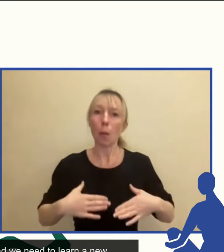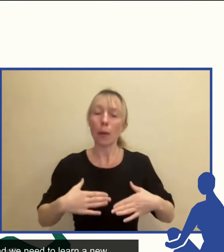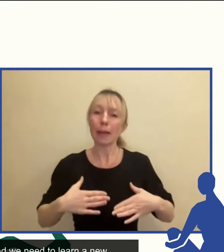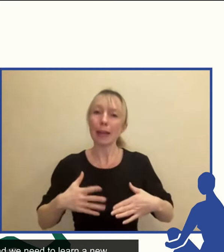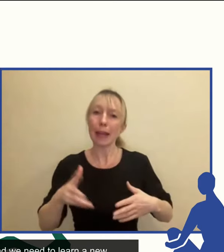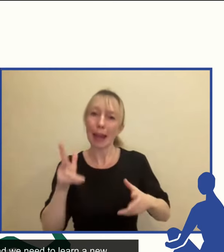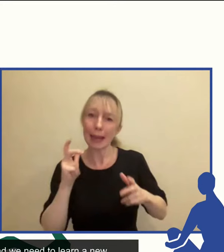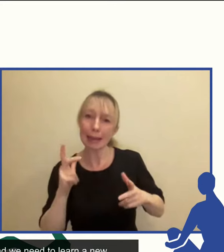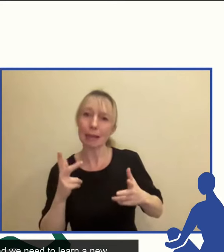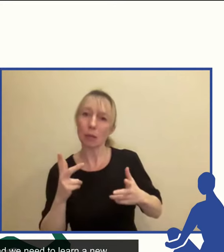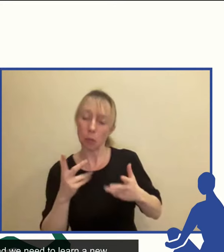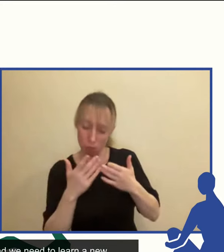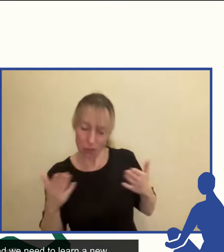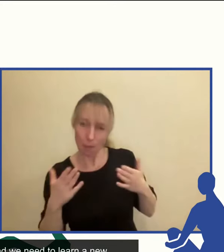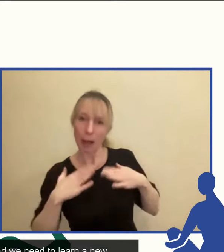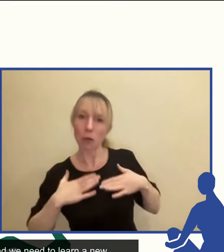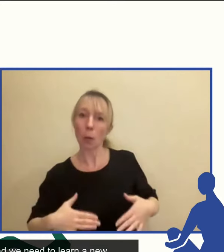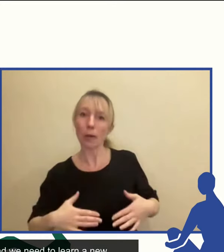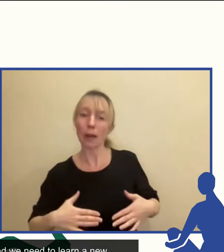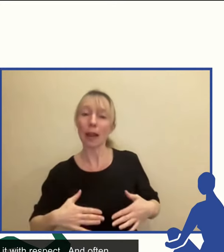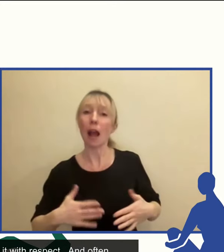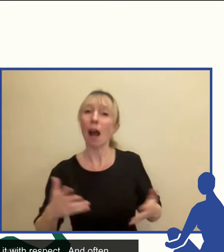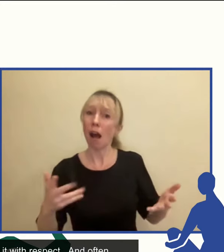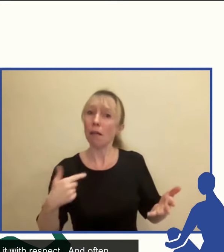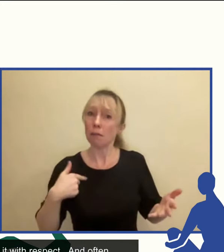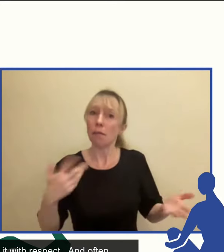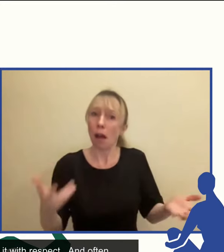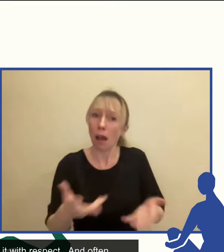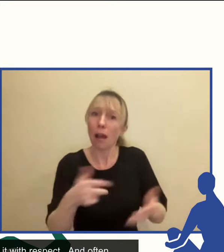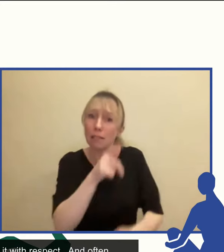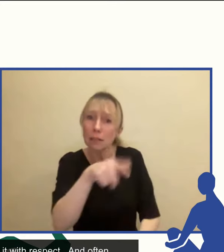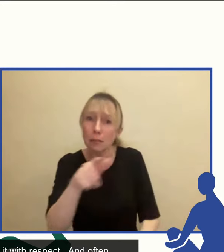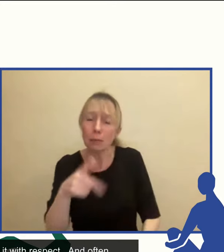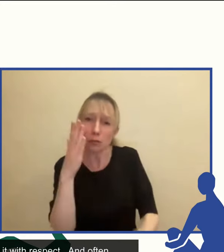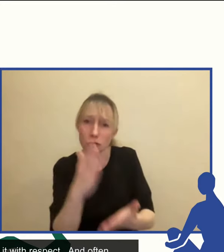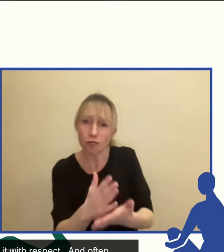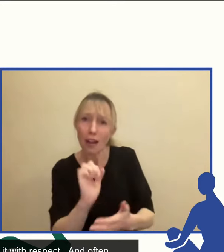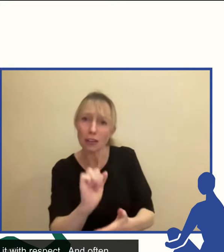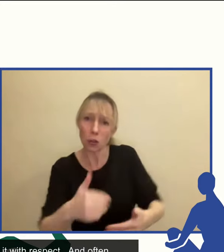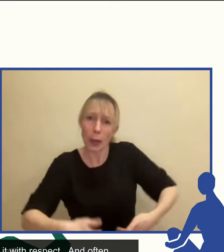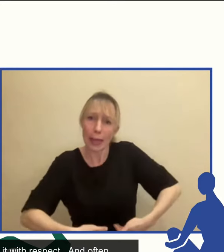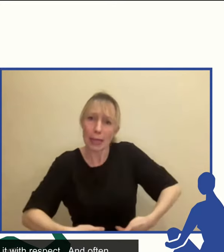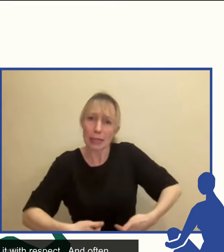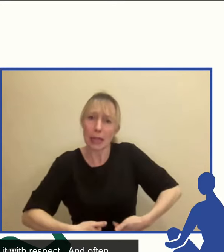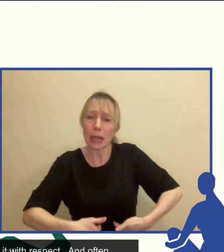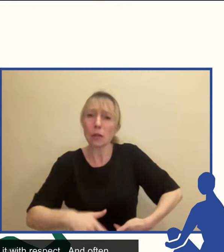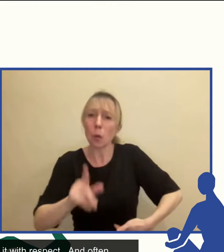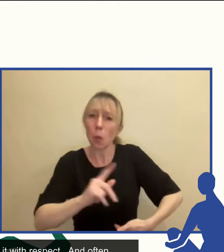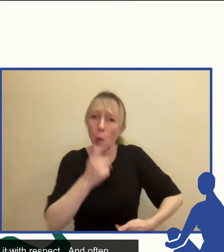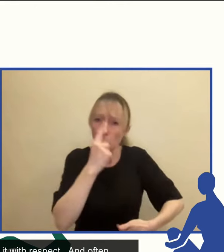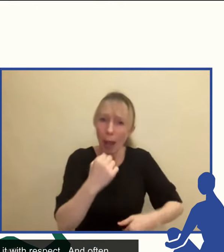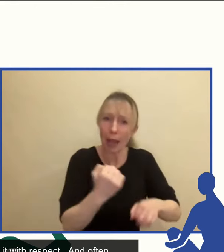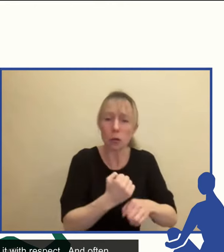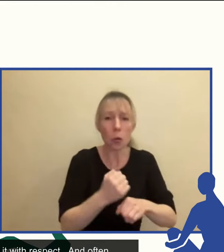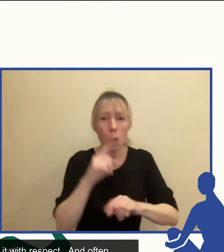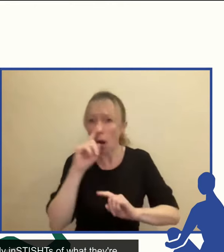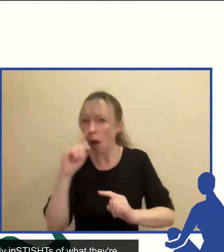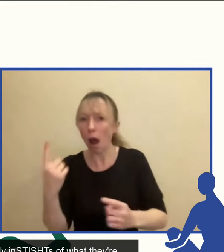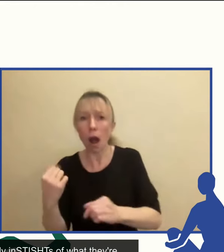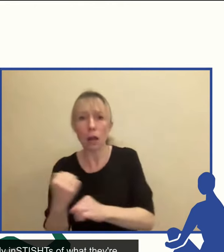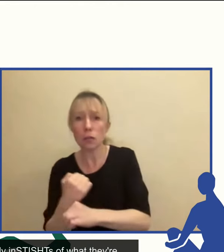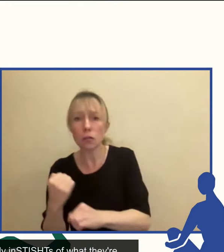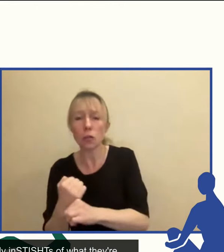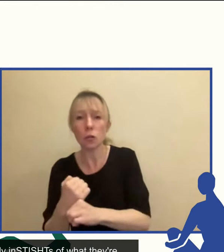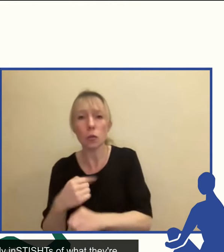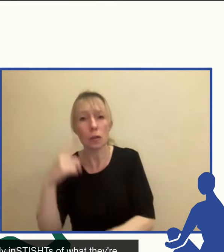often encourage people to trust their own instincts about what they're capable of doing and not doing, and try to remember that health